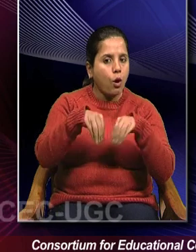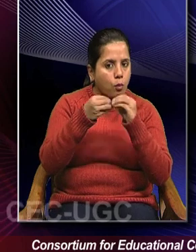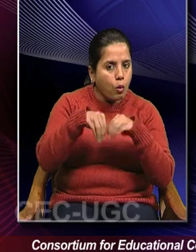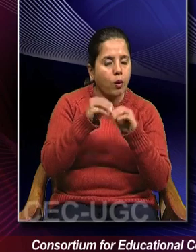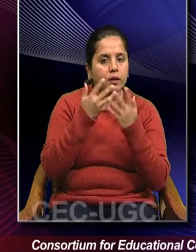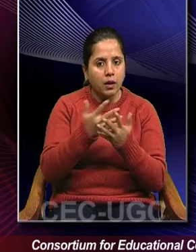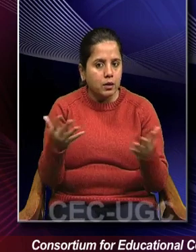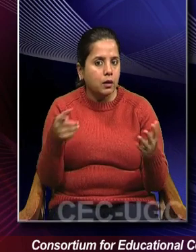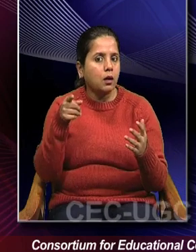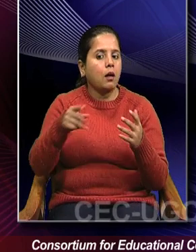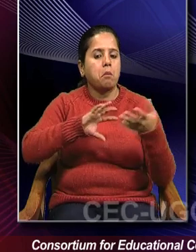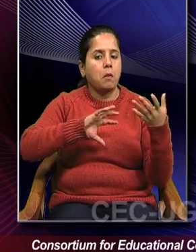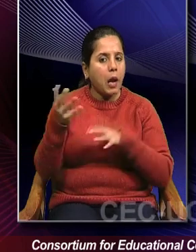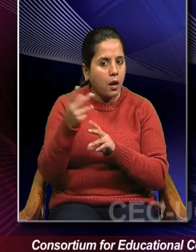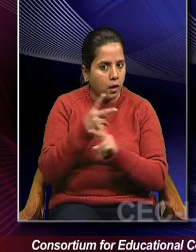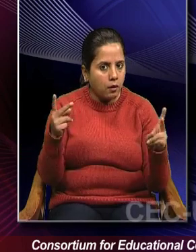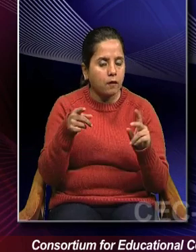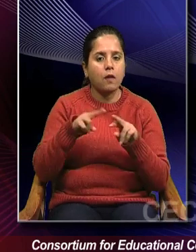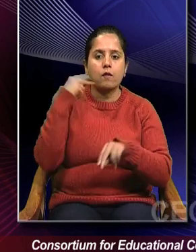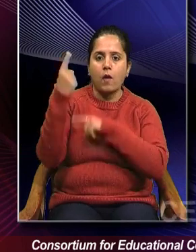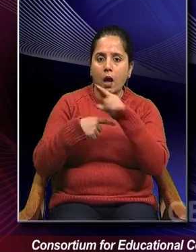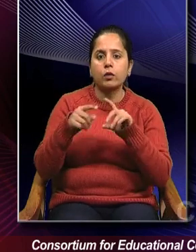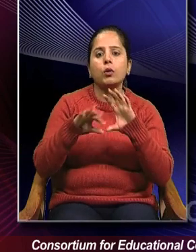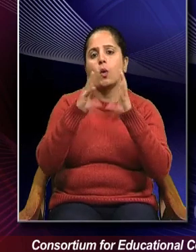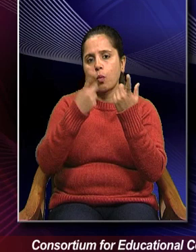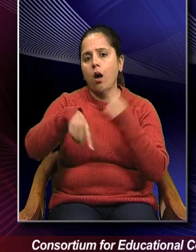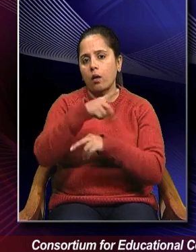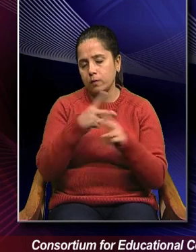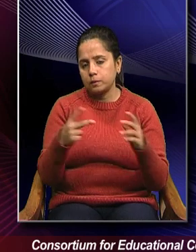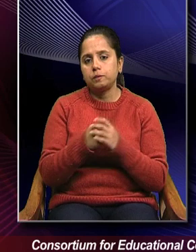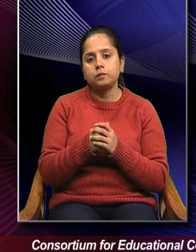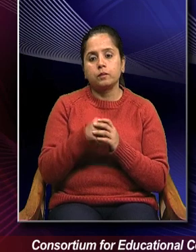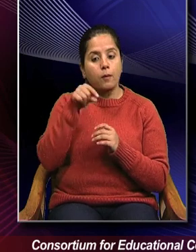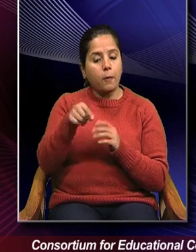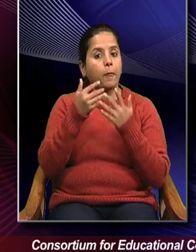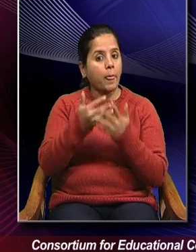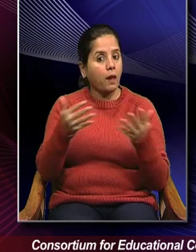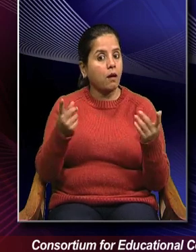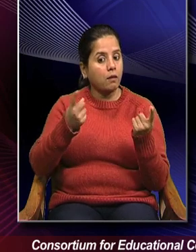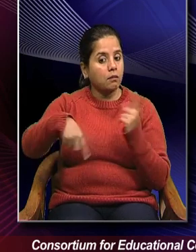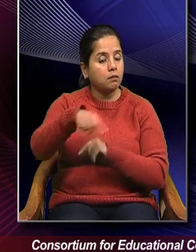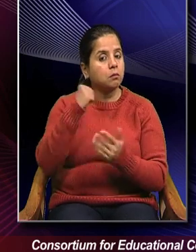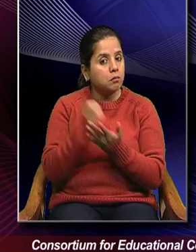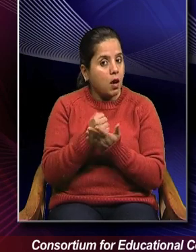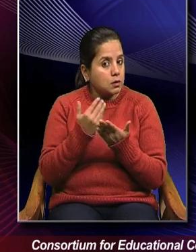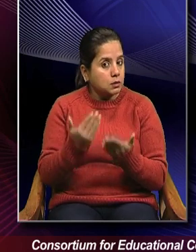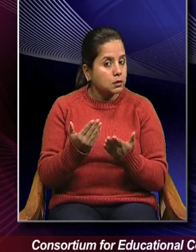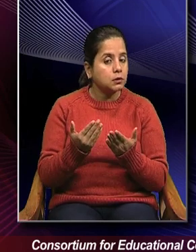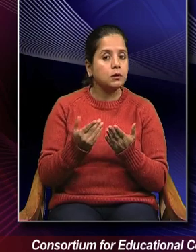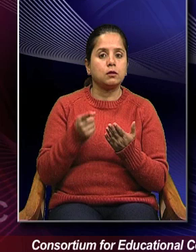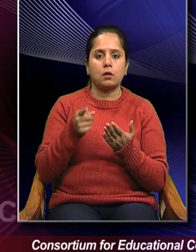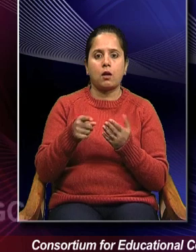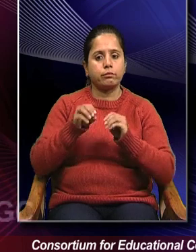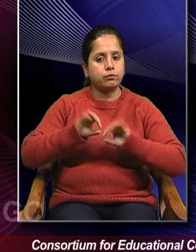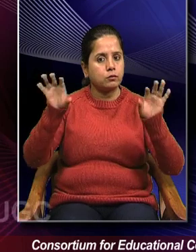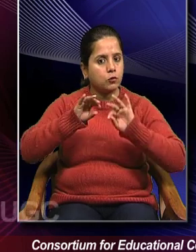products, they were being manufactured in the factories of the world, and these products, they had to be in a way